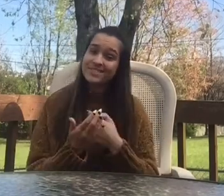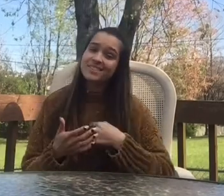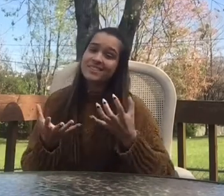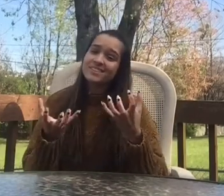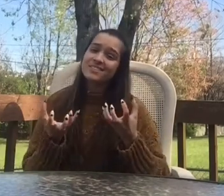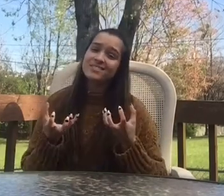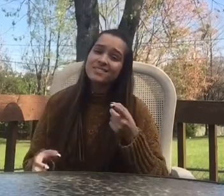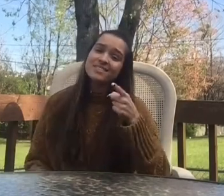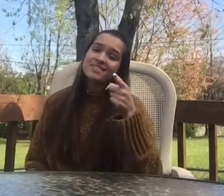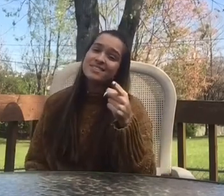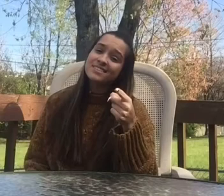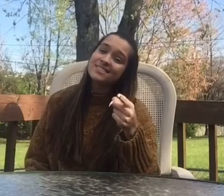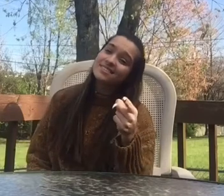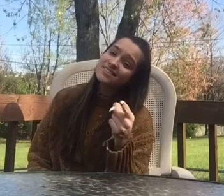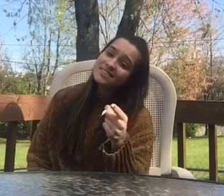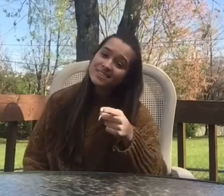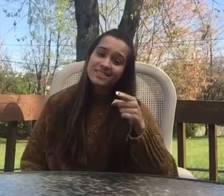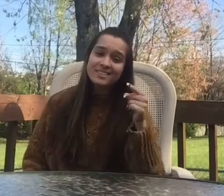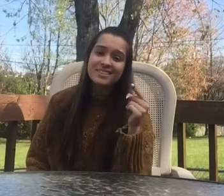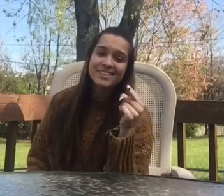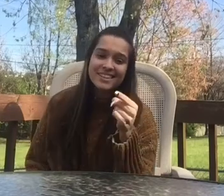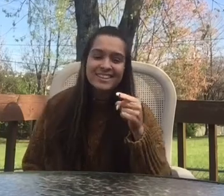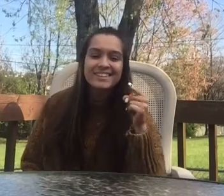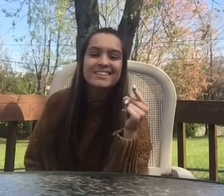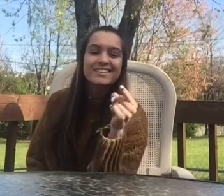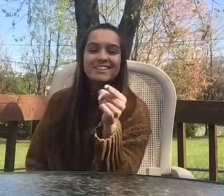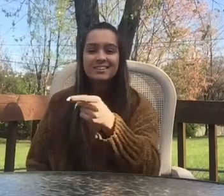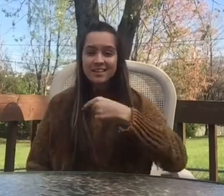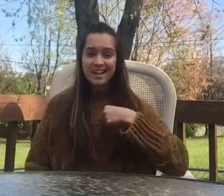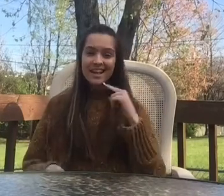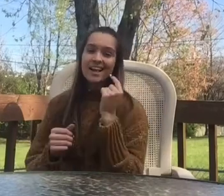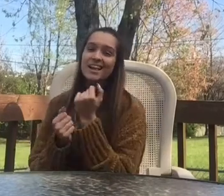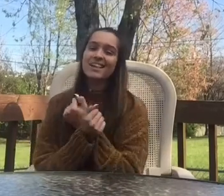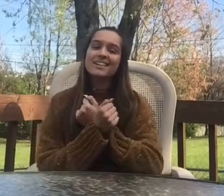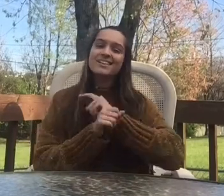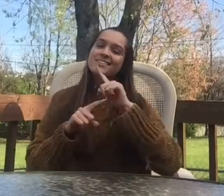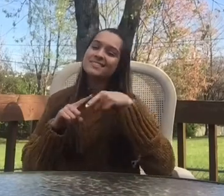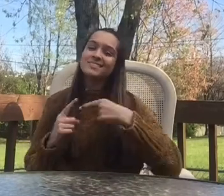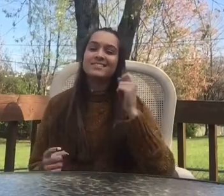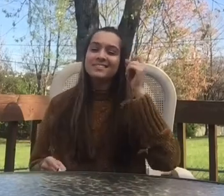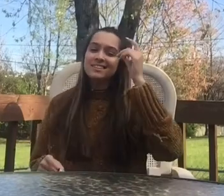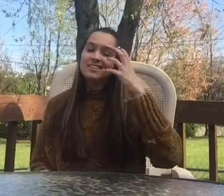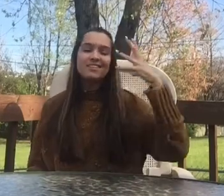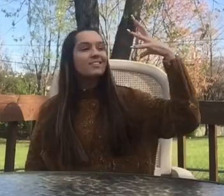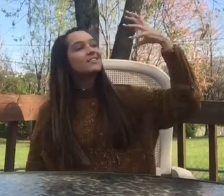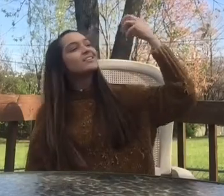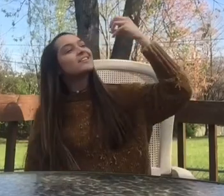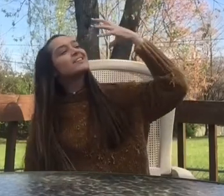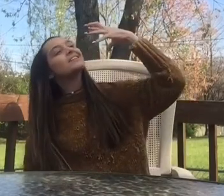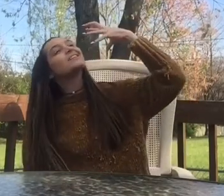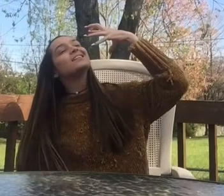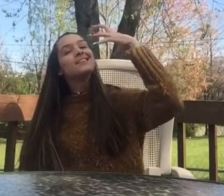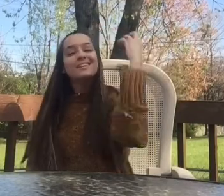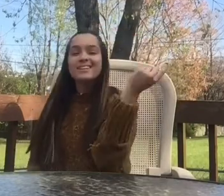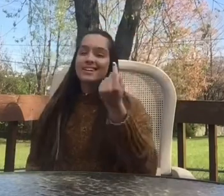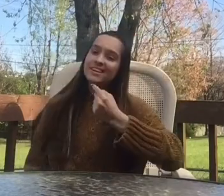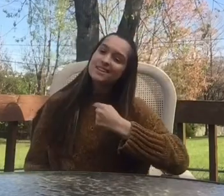all comes back to you, you, you. I love it when the only light is